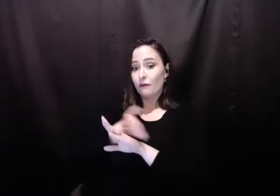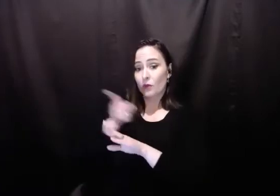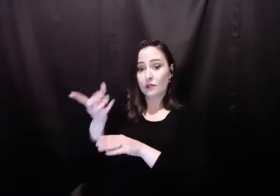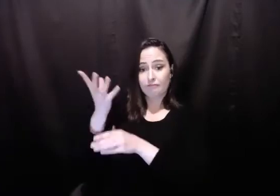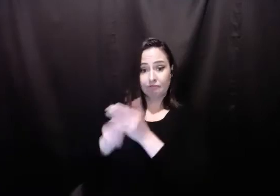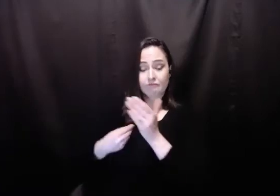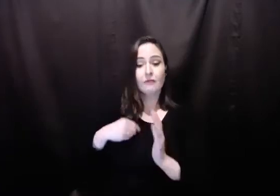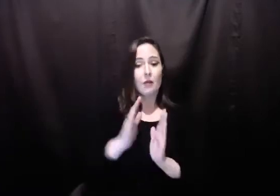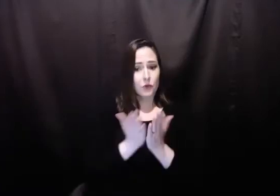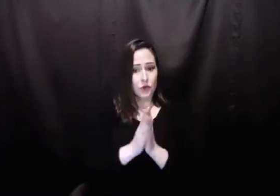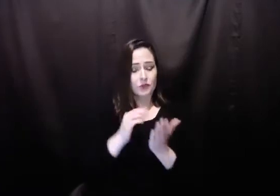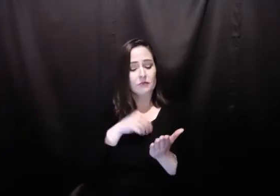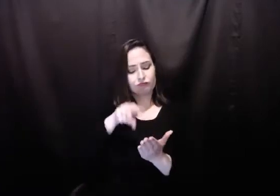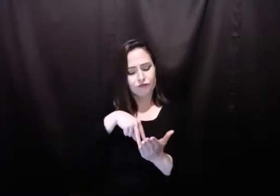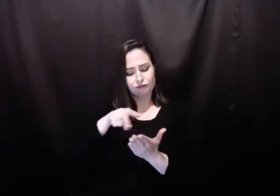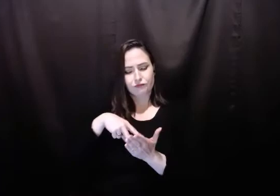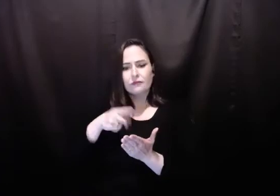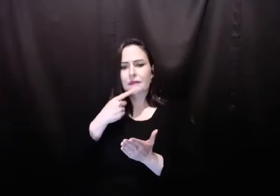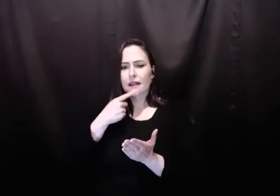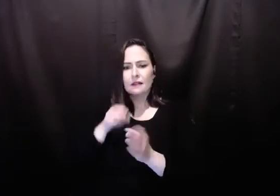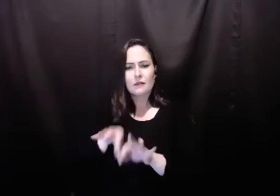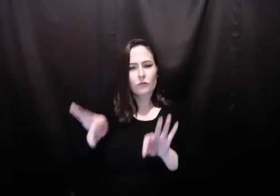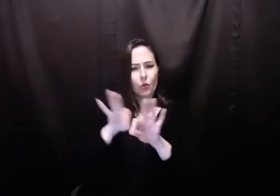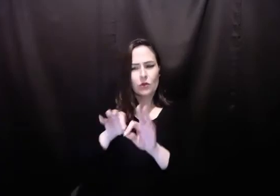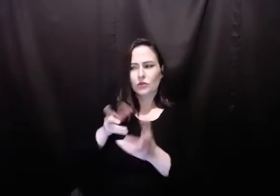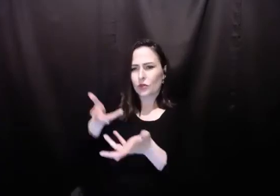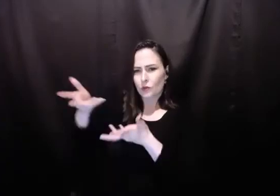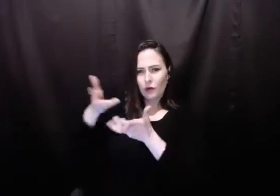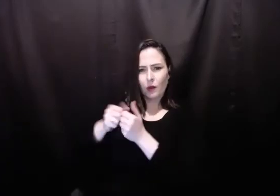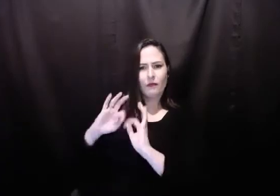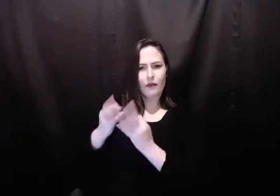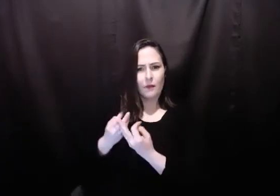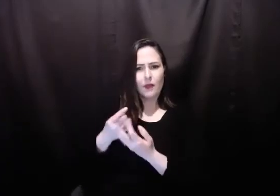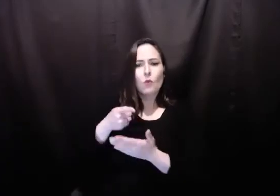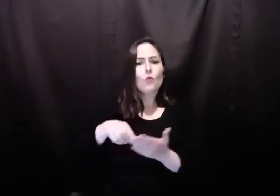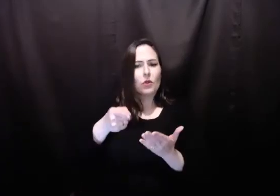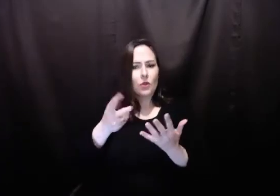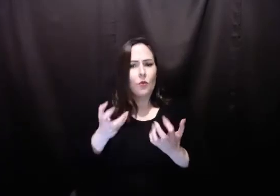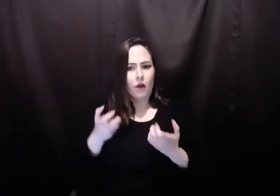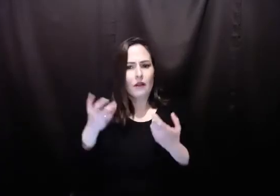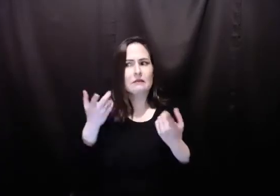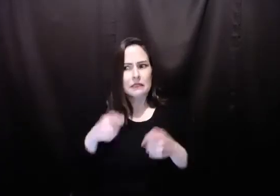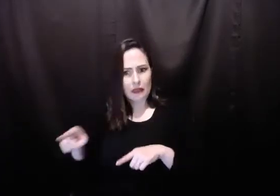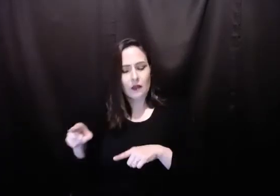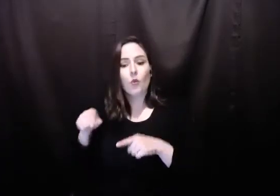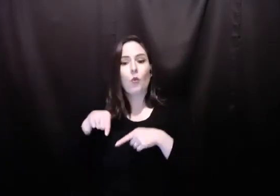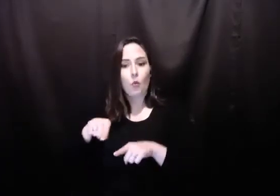dying and what you don't want done. So I said to Mom, she was over for dinner, healthy as a horse, of course. And I said, "Mom, we've got to talk about